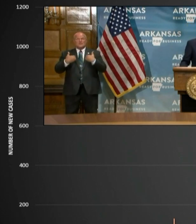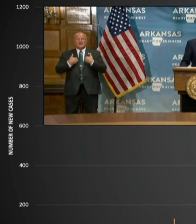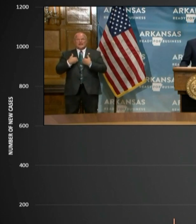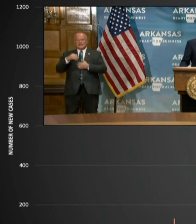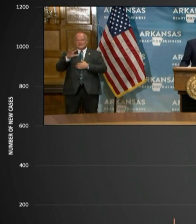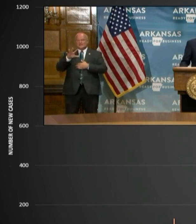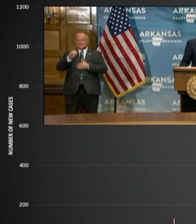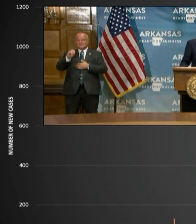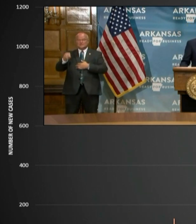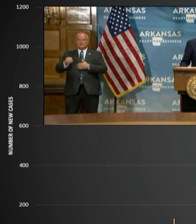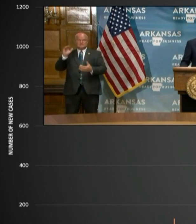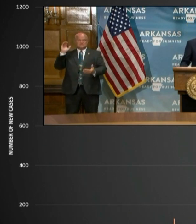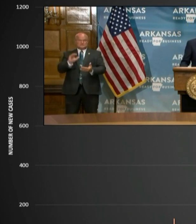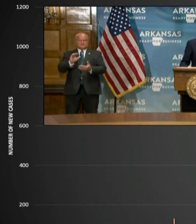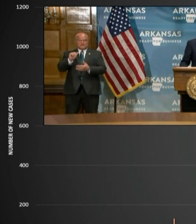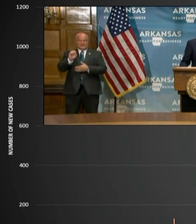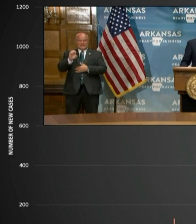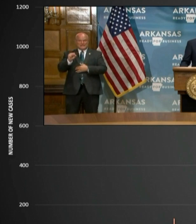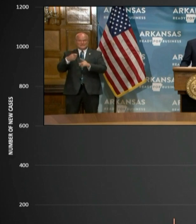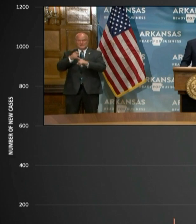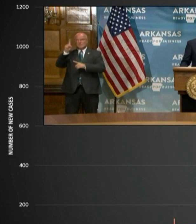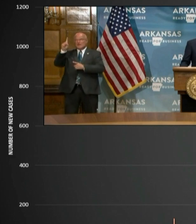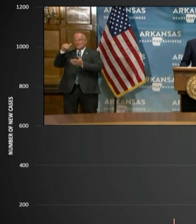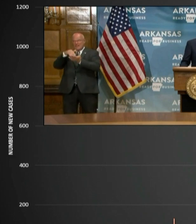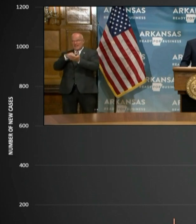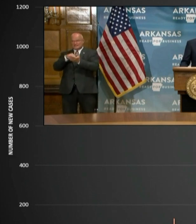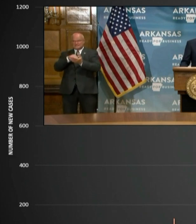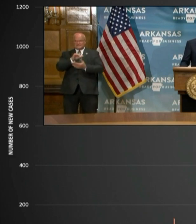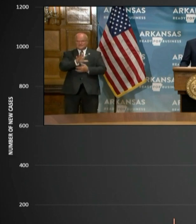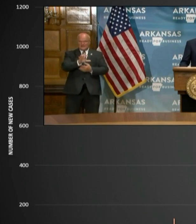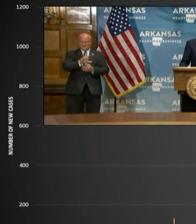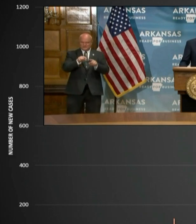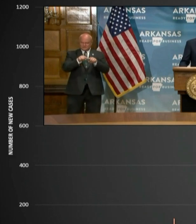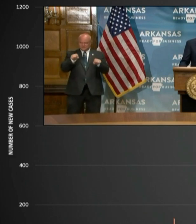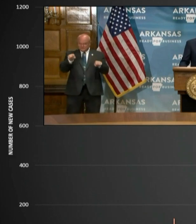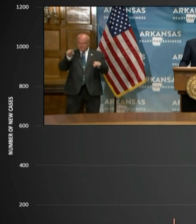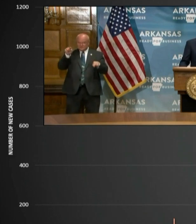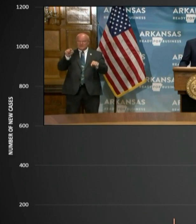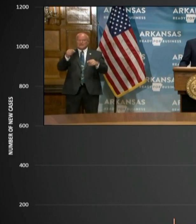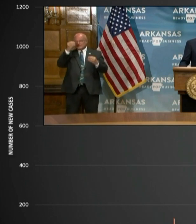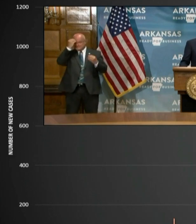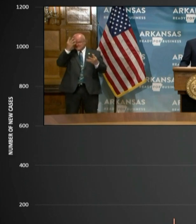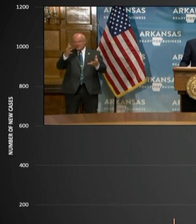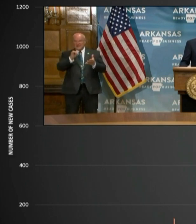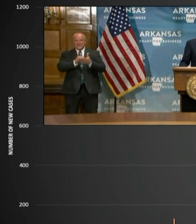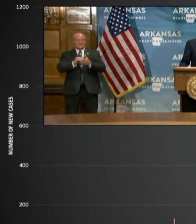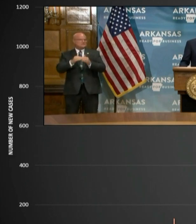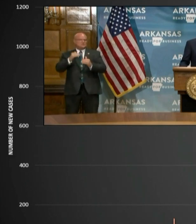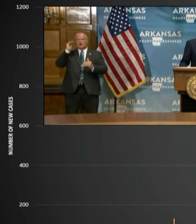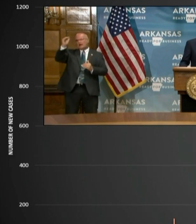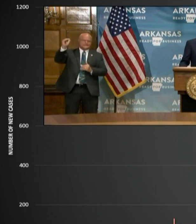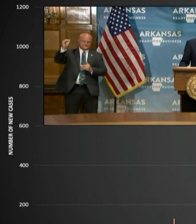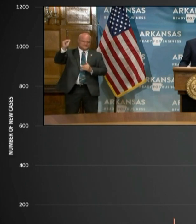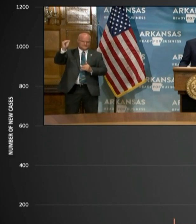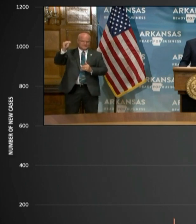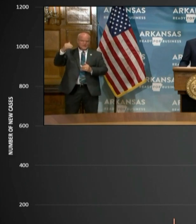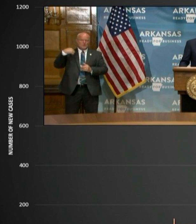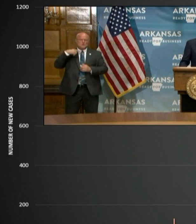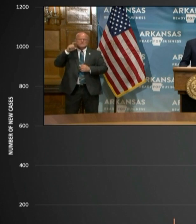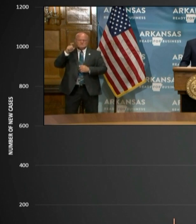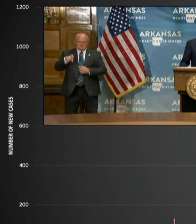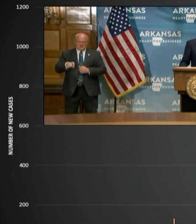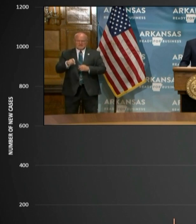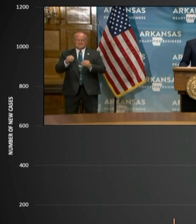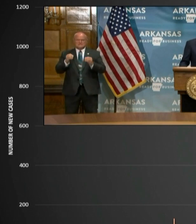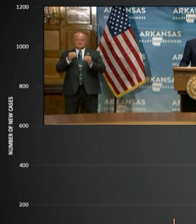had a 50% reduction in cases from 1,000 down to 500 and some, let me tell you that is way too high. We have to do